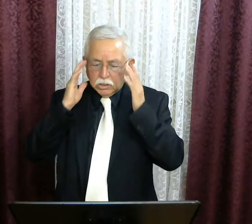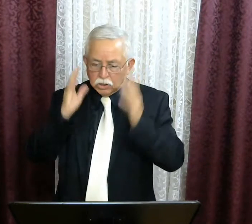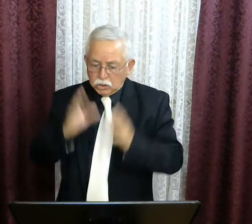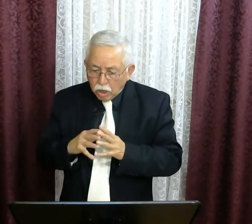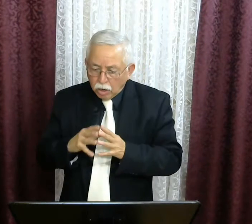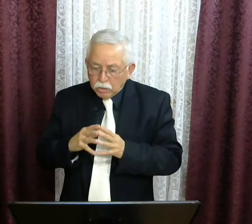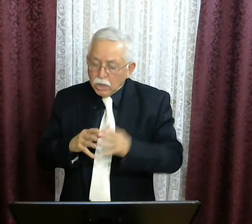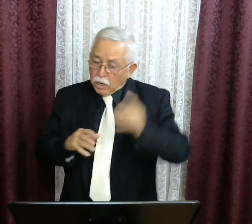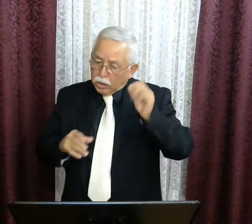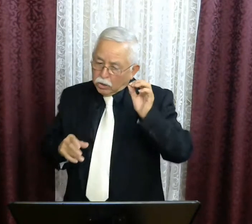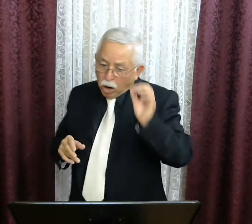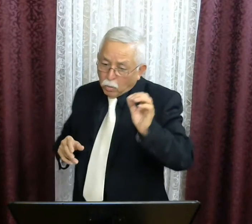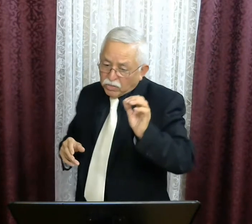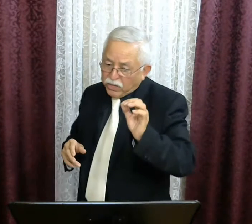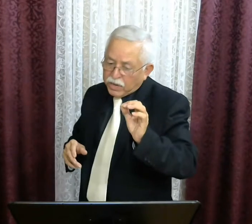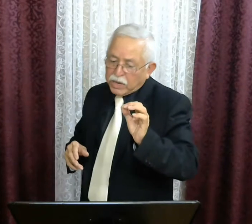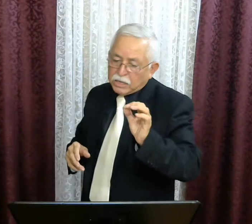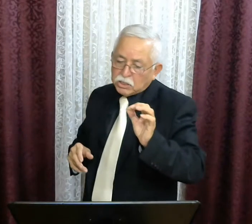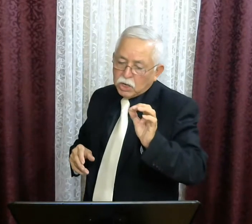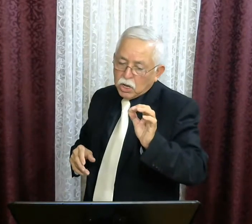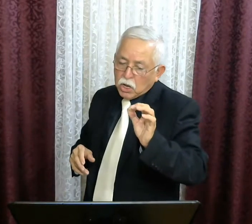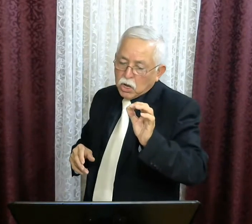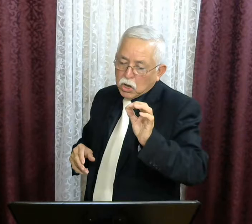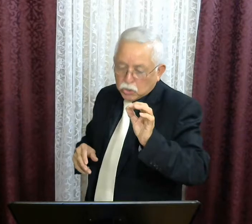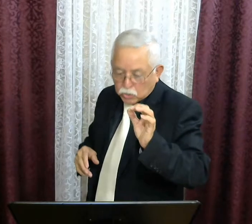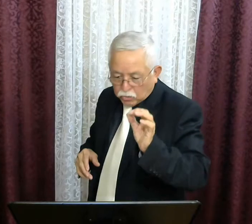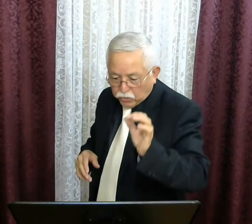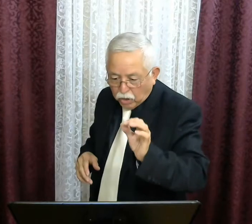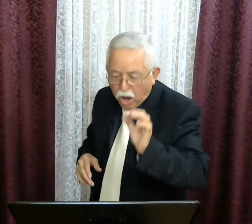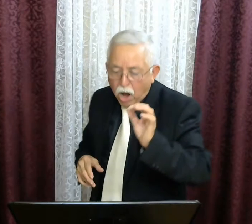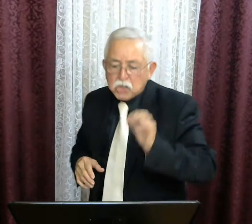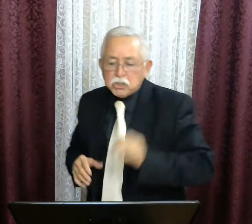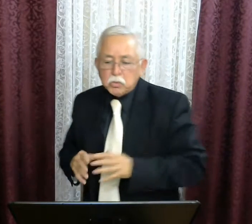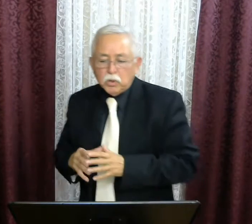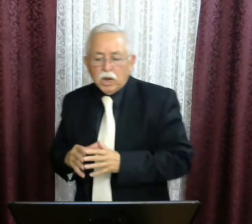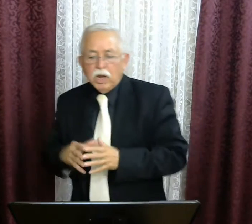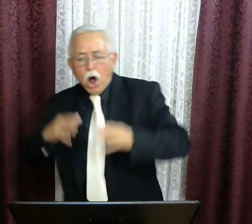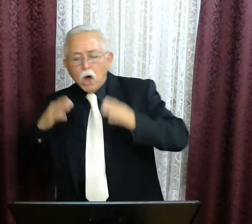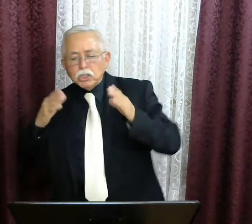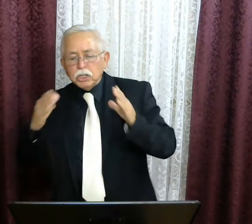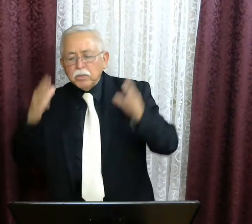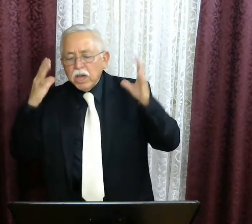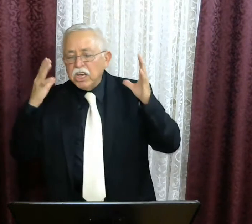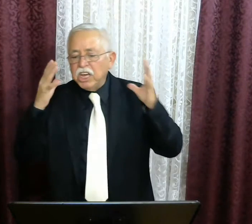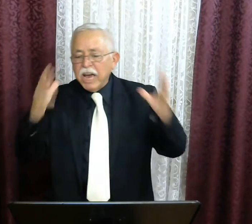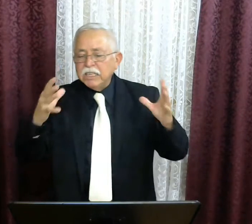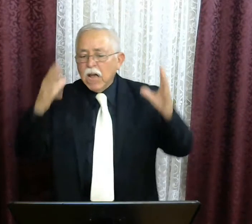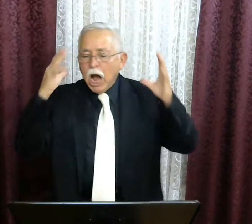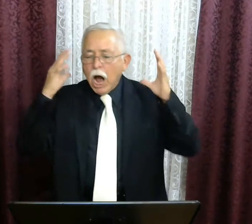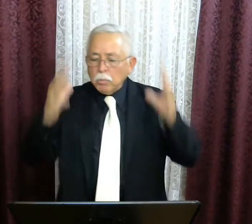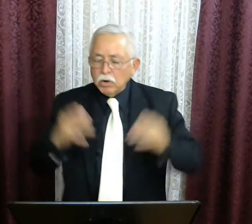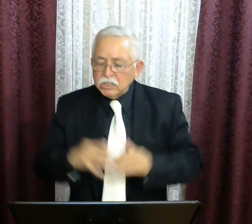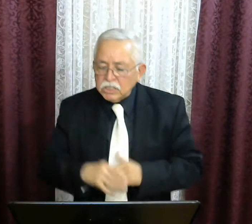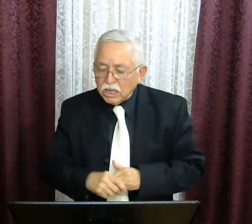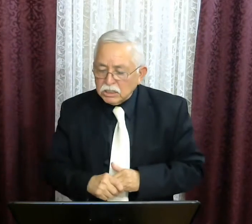So, knowing this should fill us with an awesome yet humbling sense